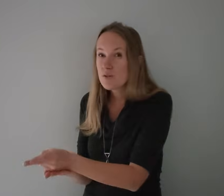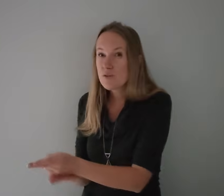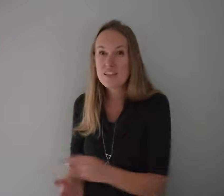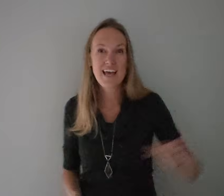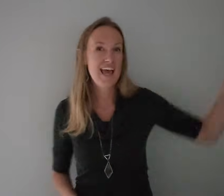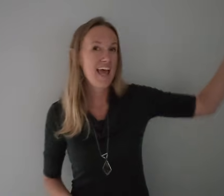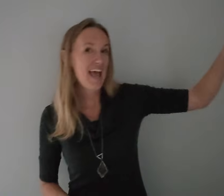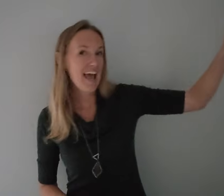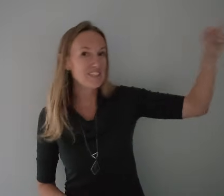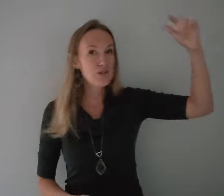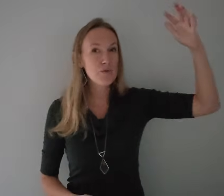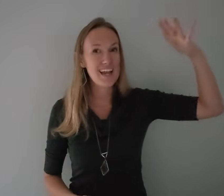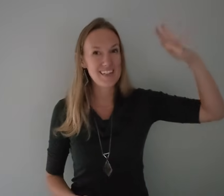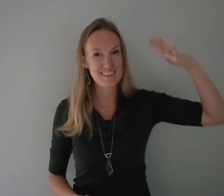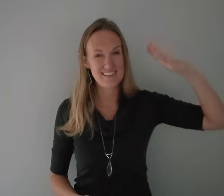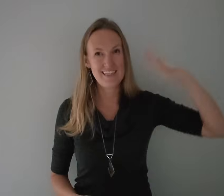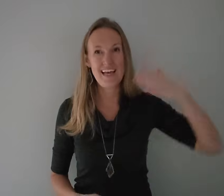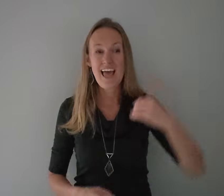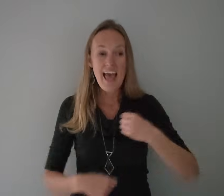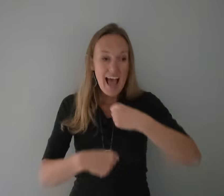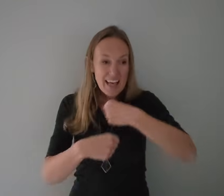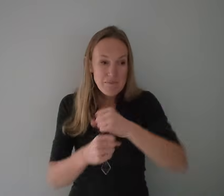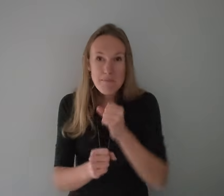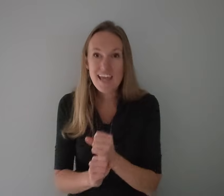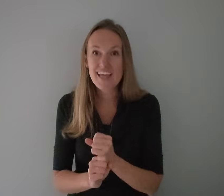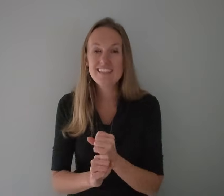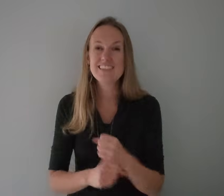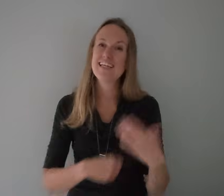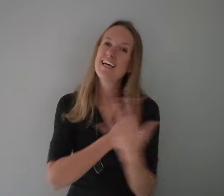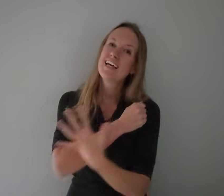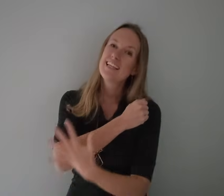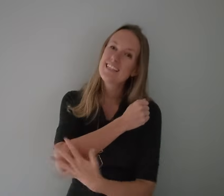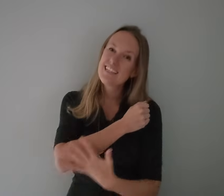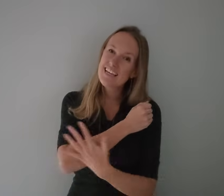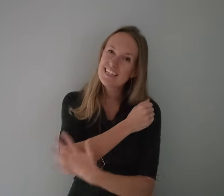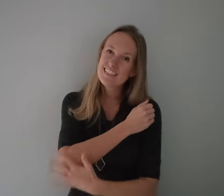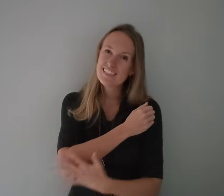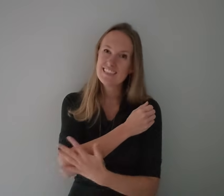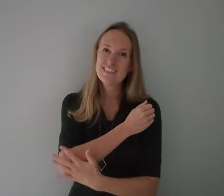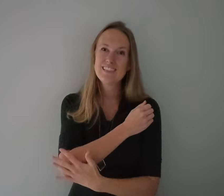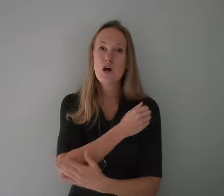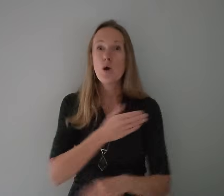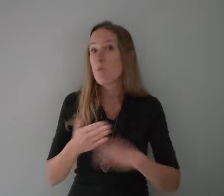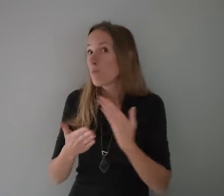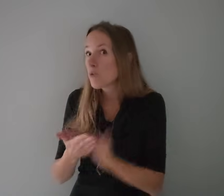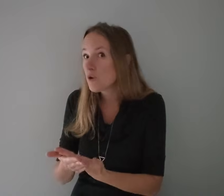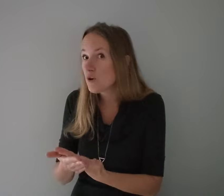truth and grace, and makes the nations